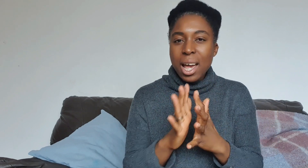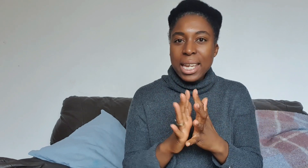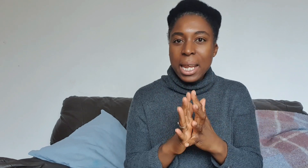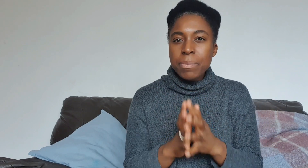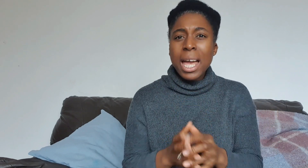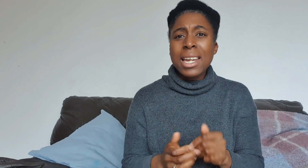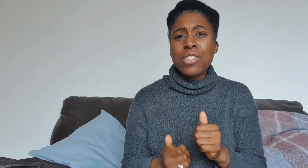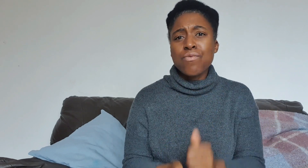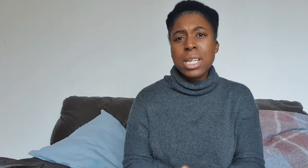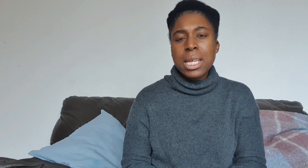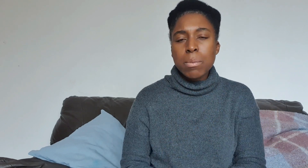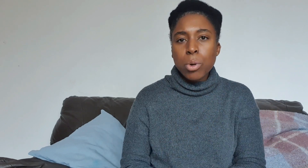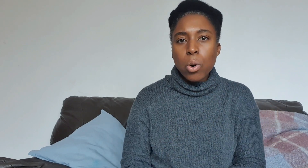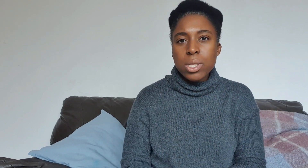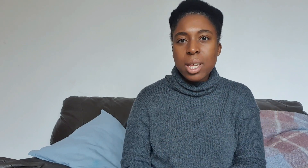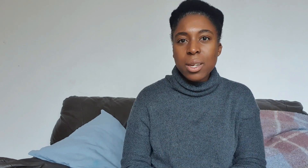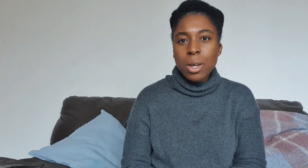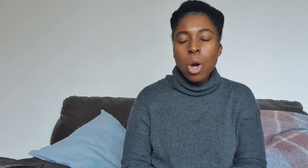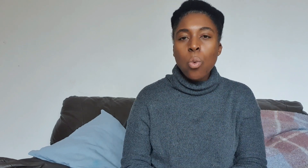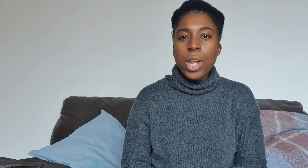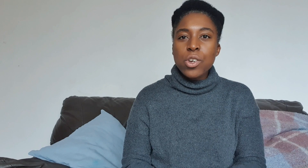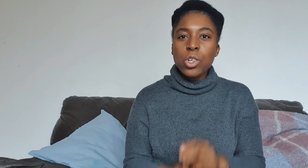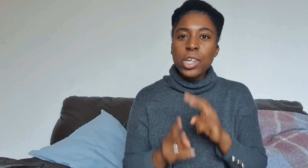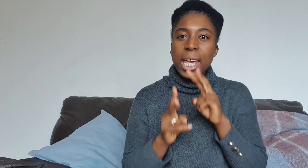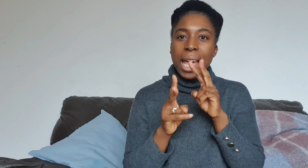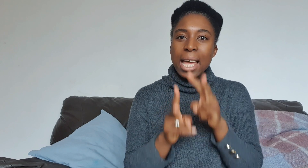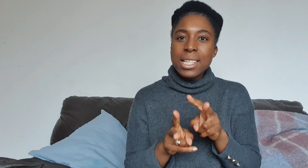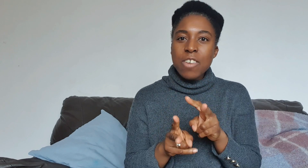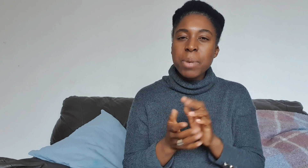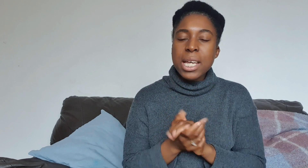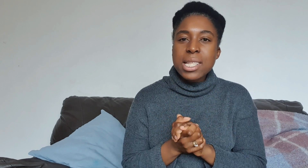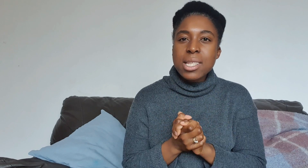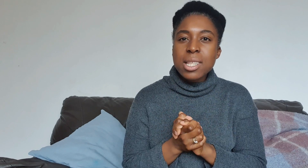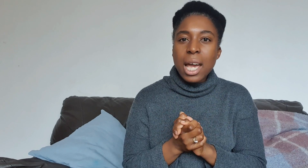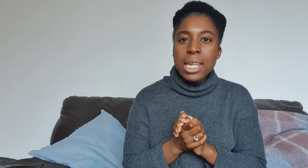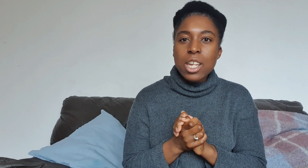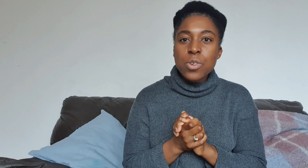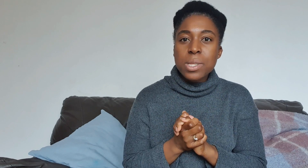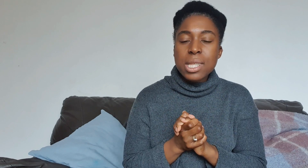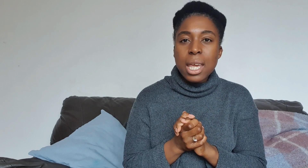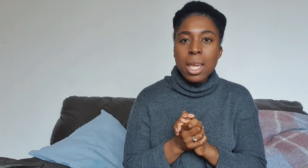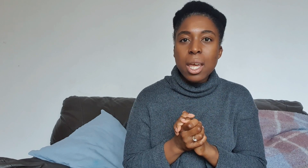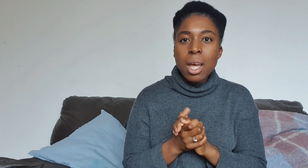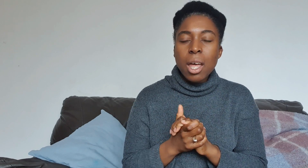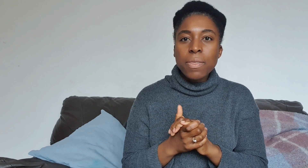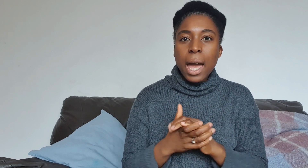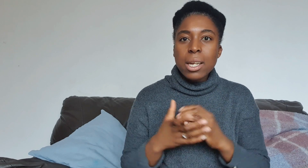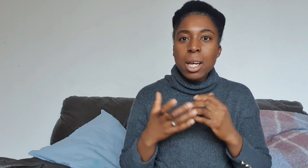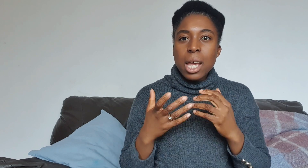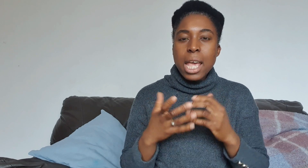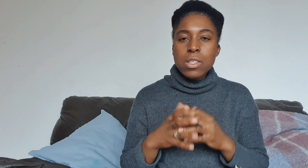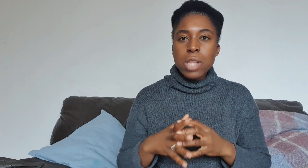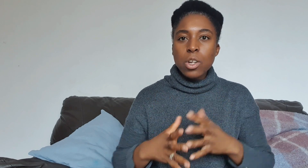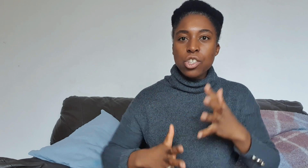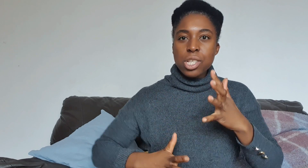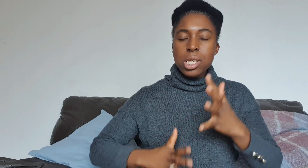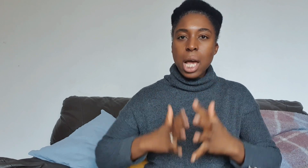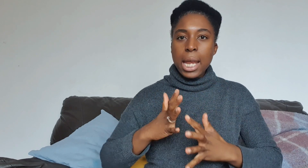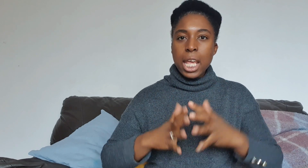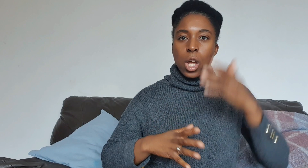signing. And that's really important. When you're looking at a deaf person signing, you'll see that they're not just signing